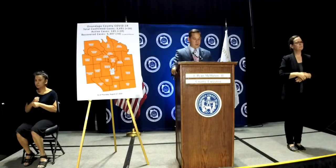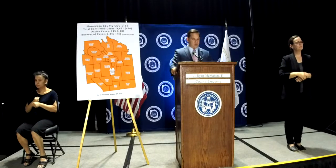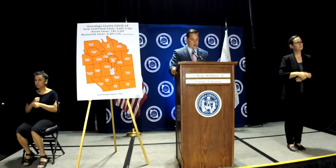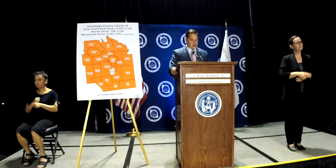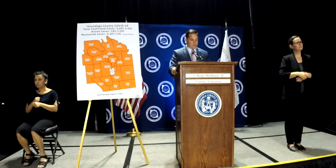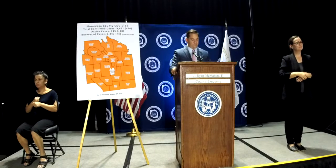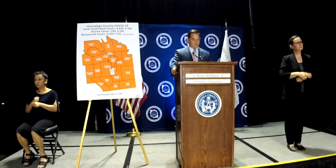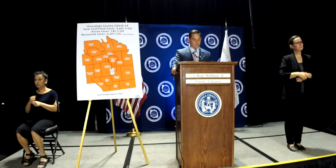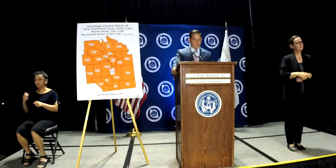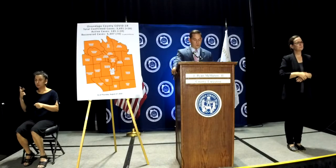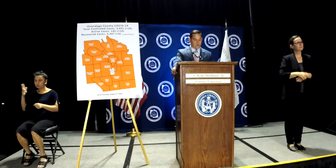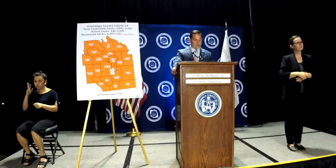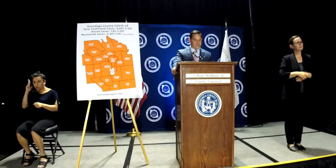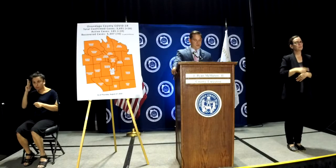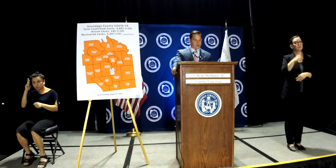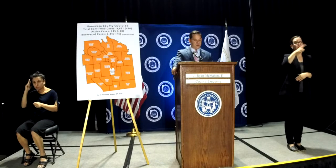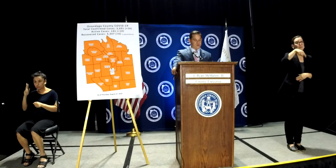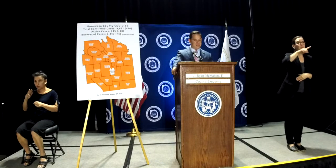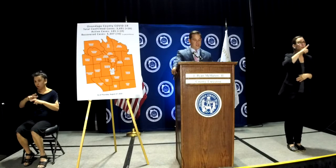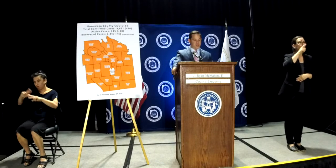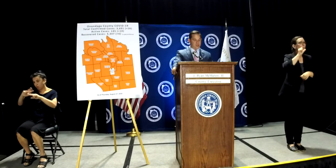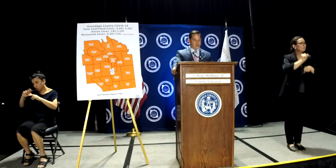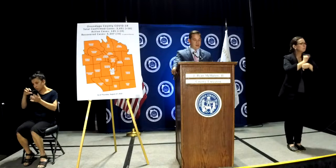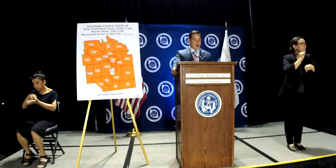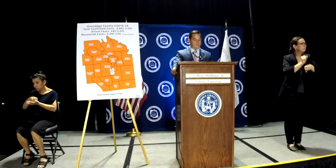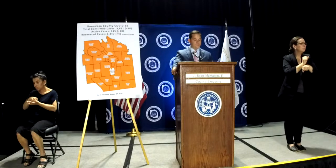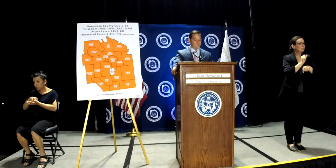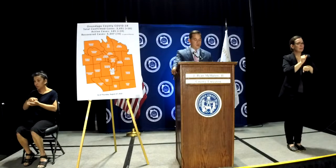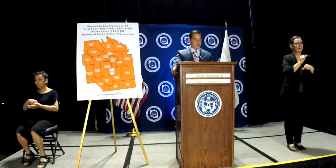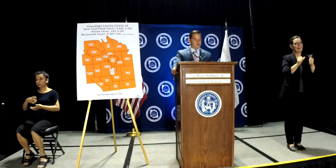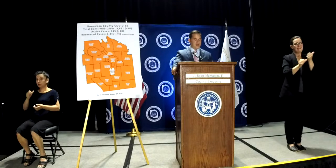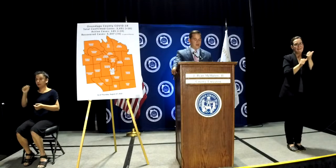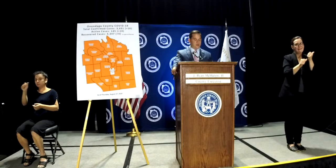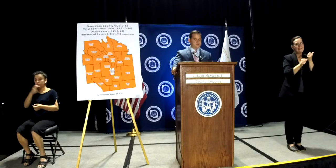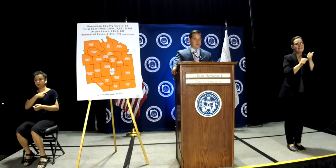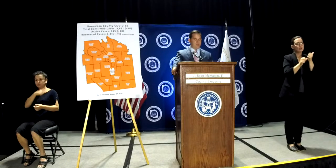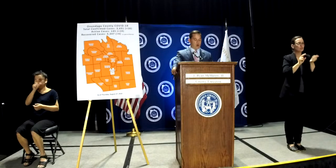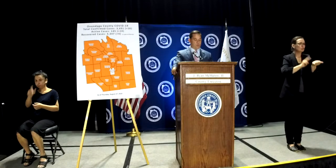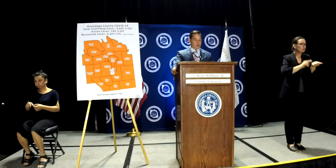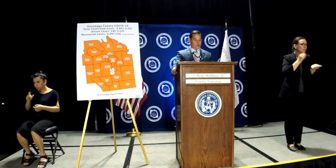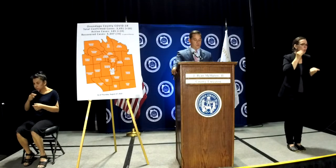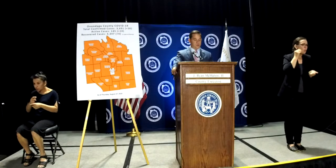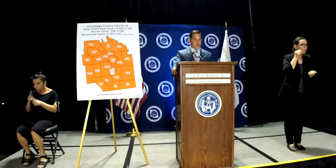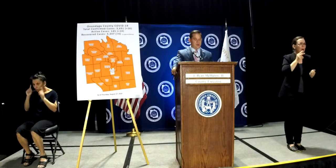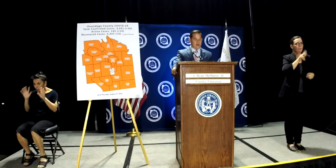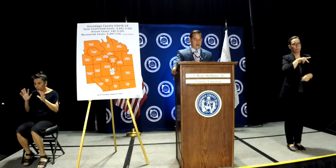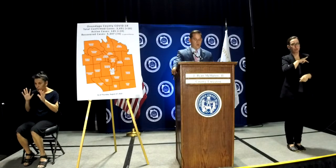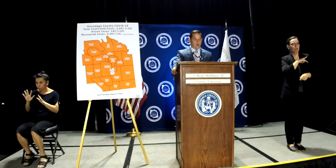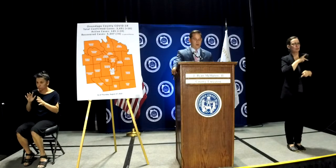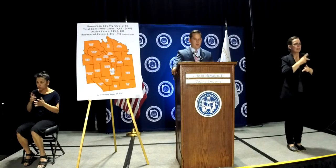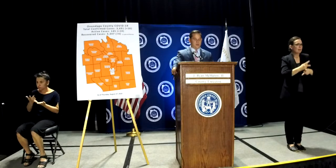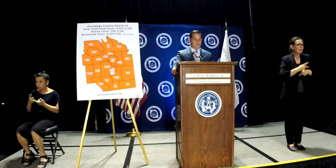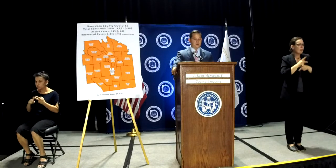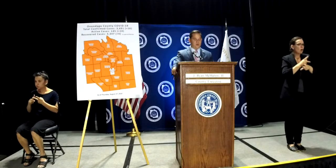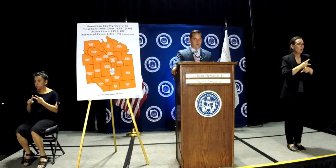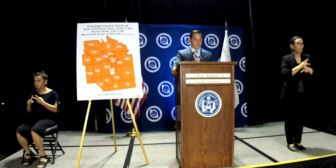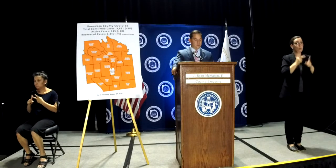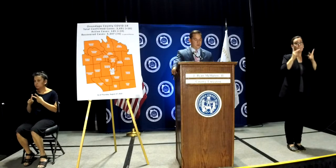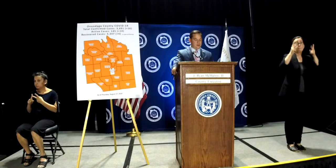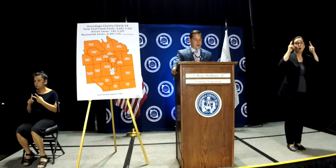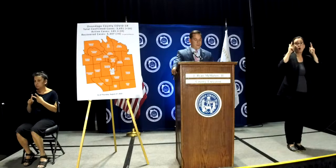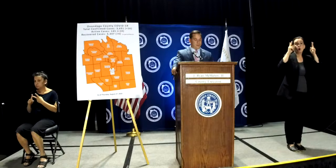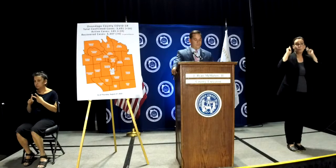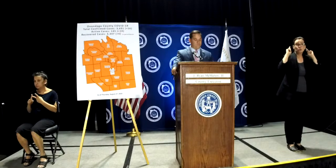field. We've received clarification that hairstylists and barbers and anyone in this